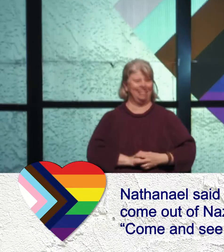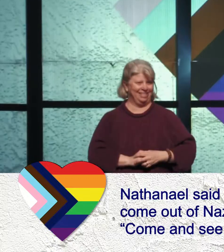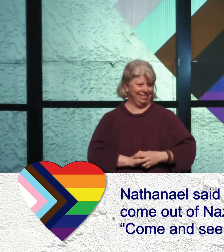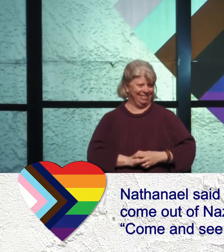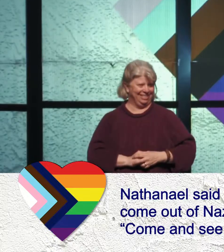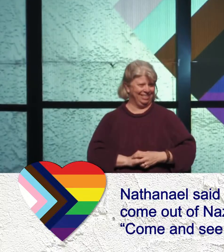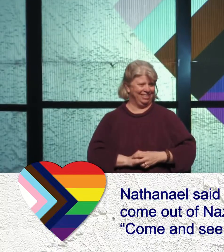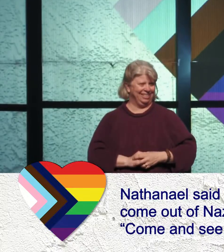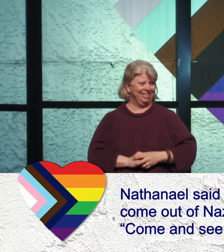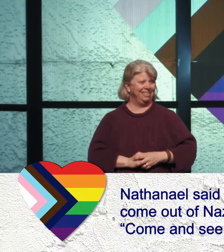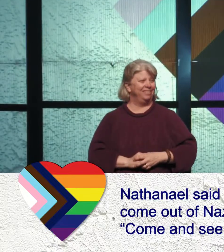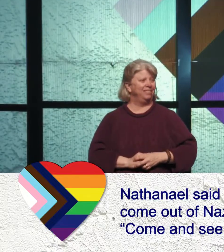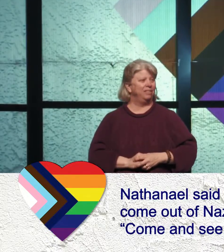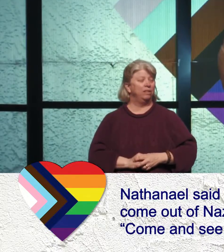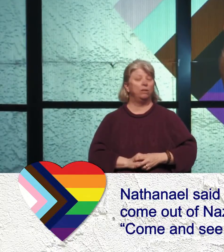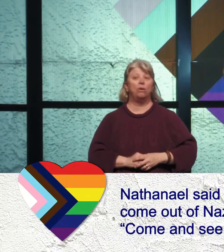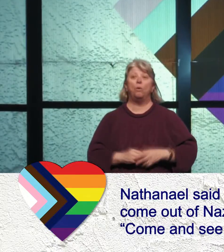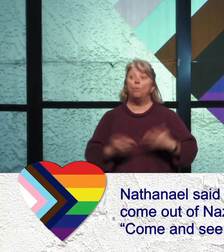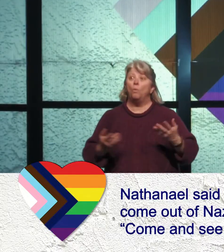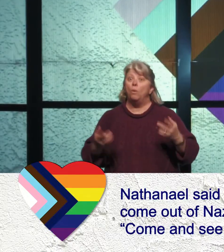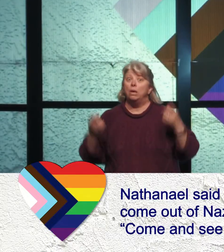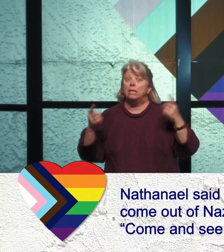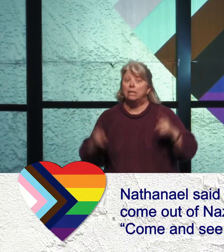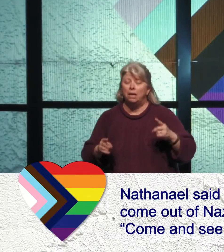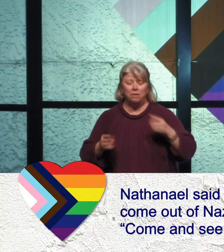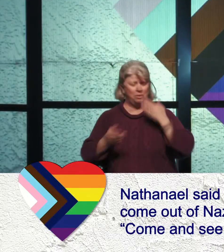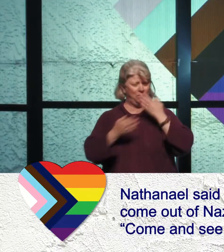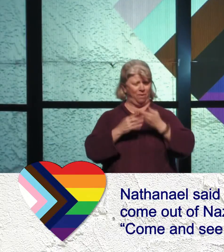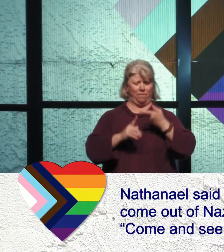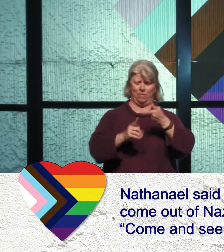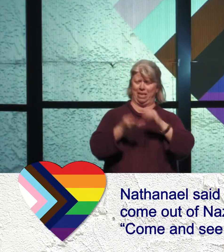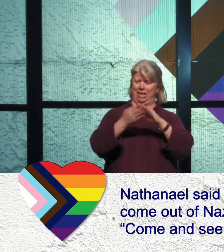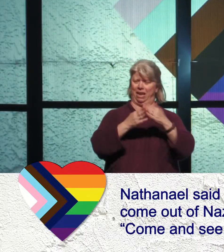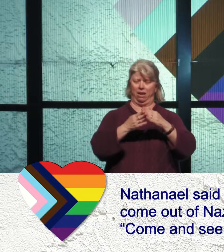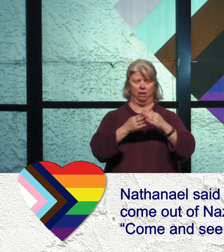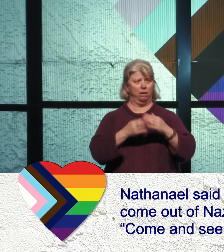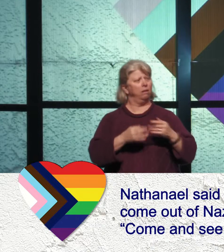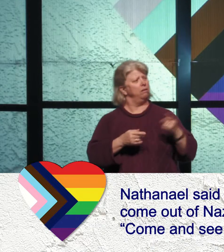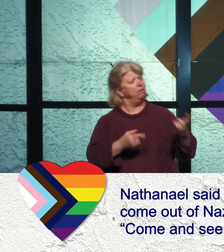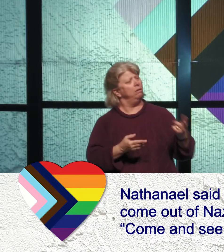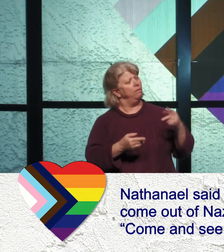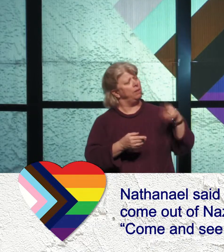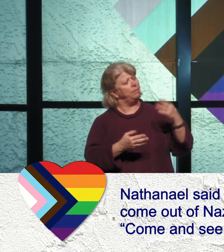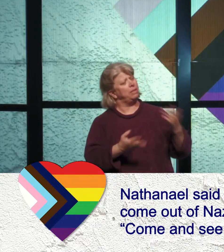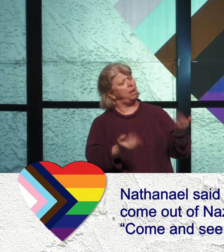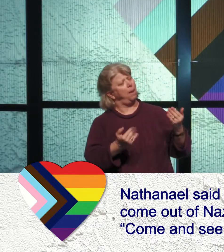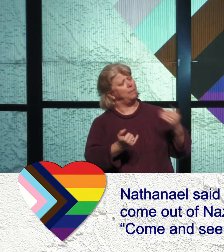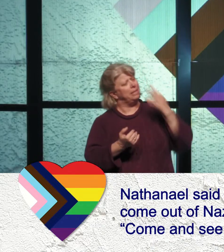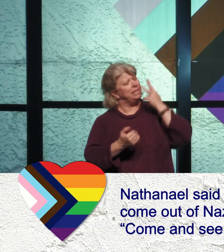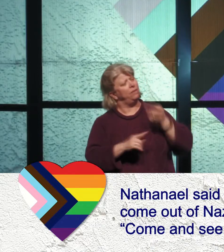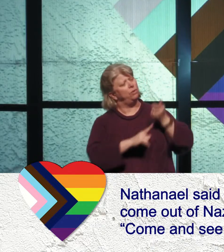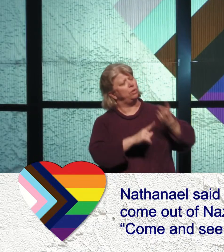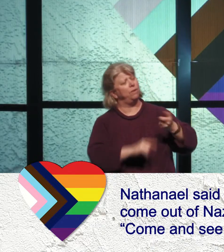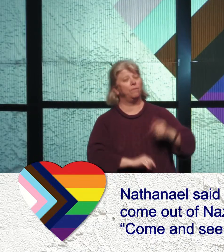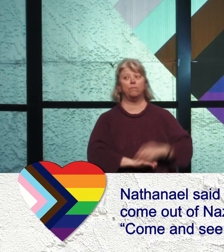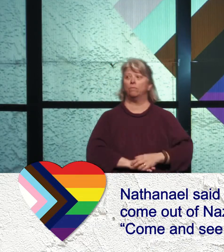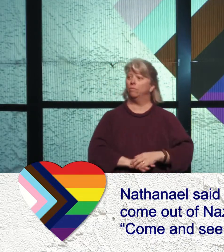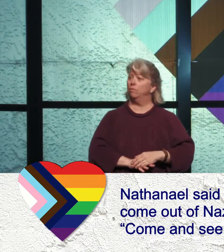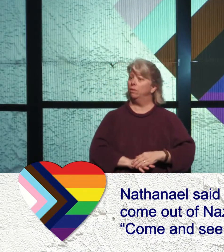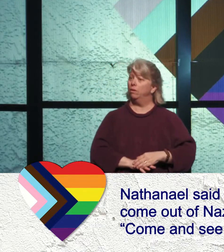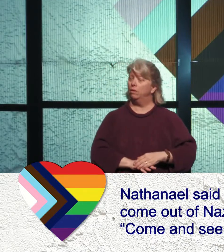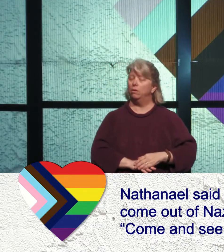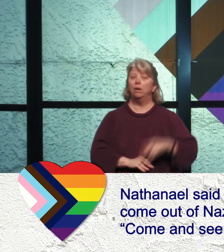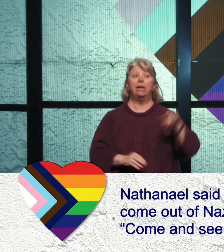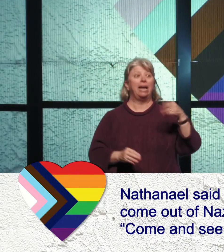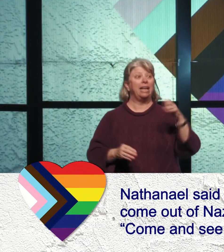is, right? So he's like, what could come from there? And Philip says to him, well, just come and see. Come and see for yourself. Now see,